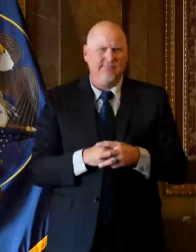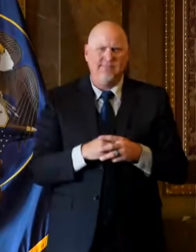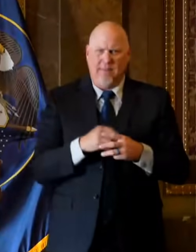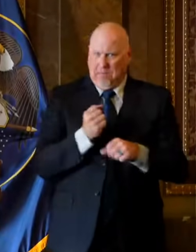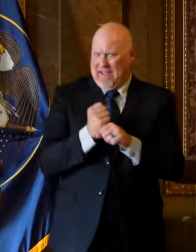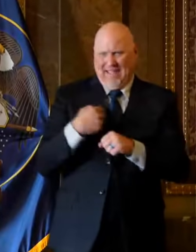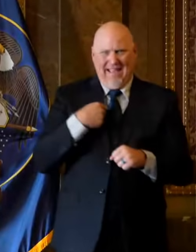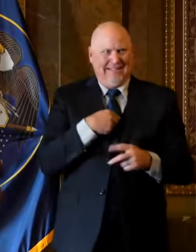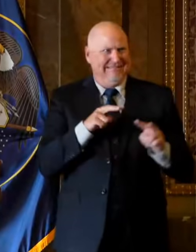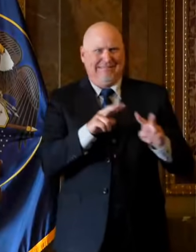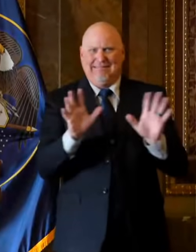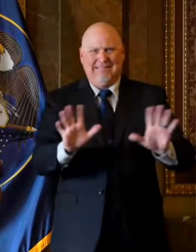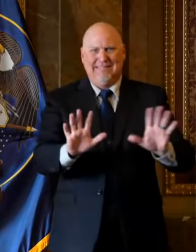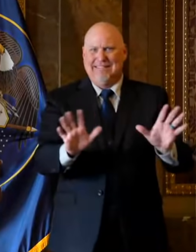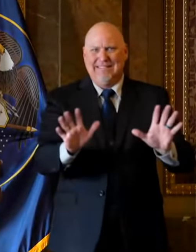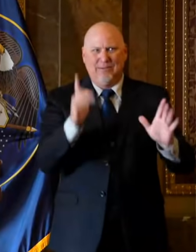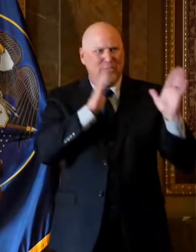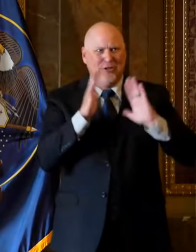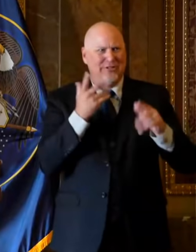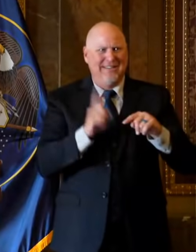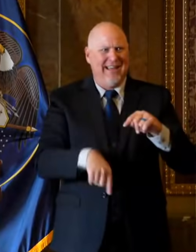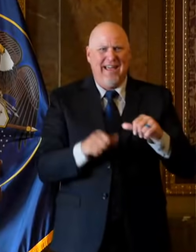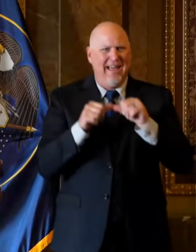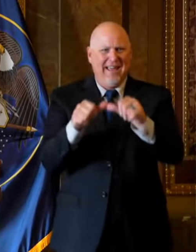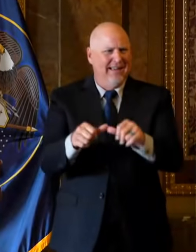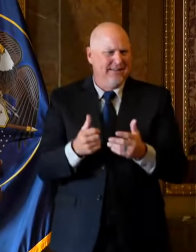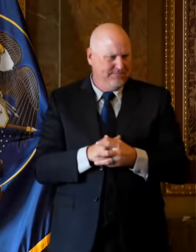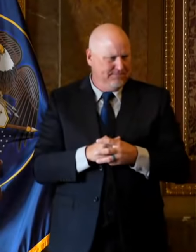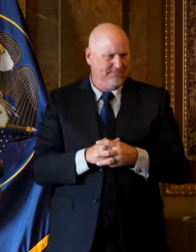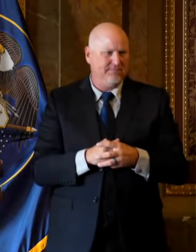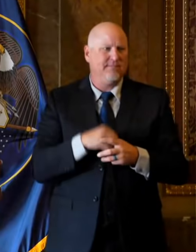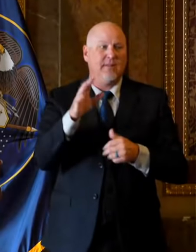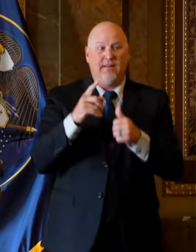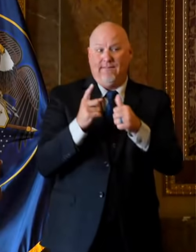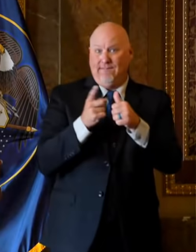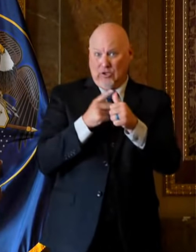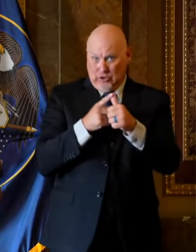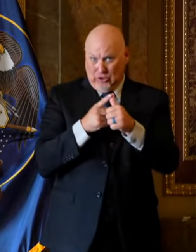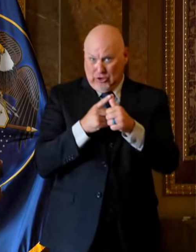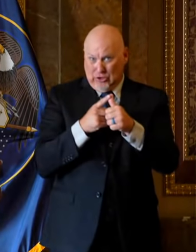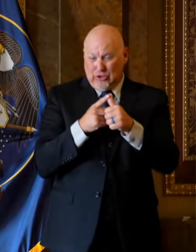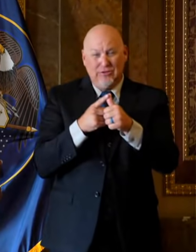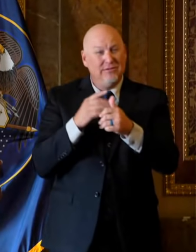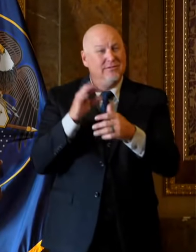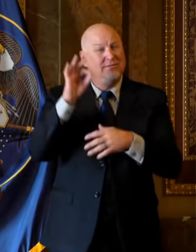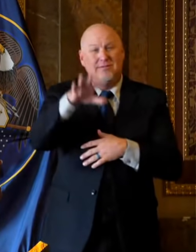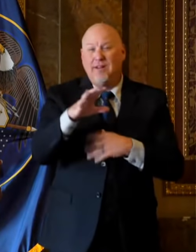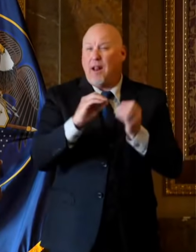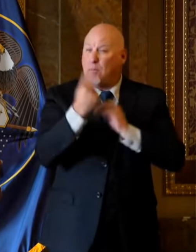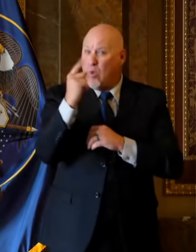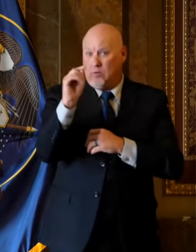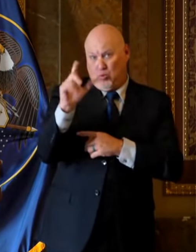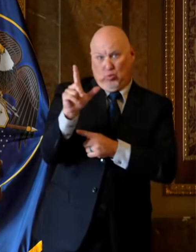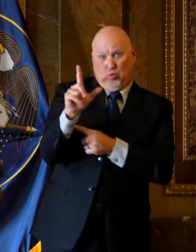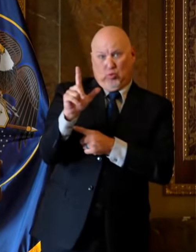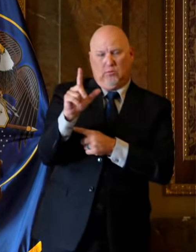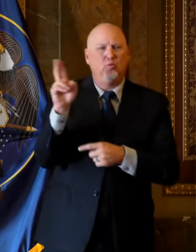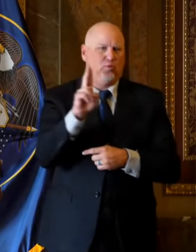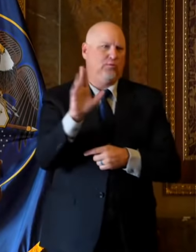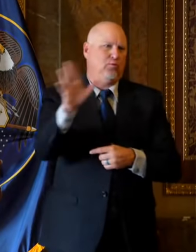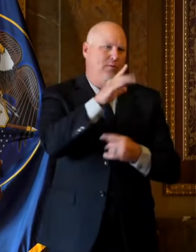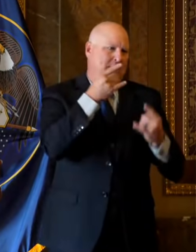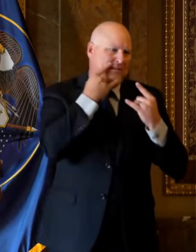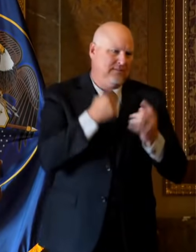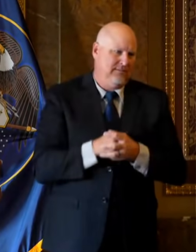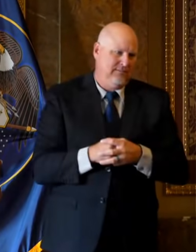one is masks in schools. We already have delivered over 1.2 million